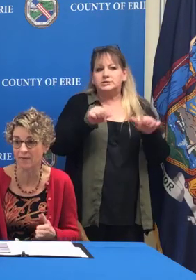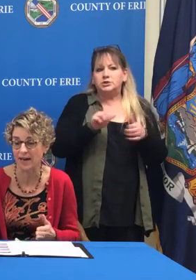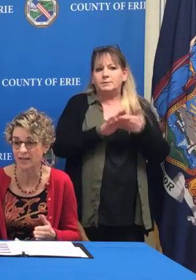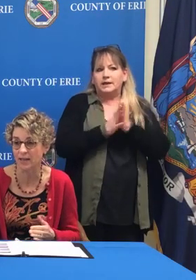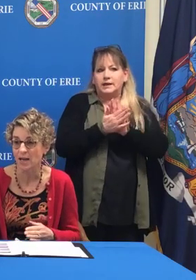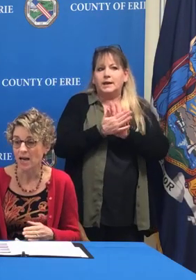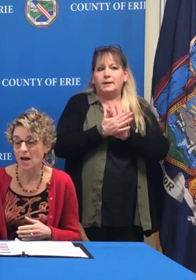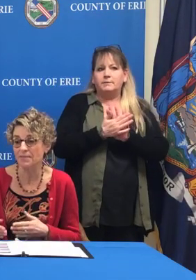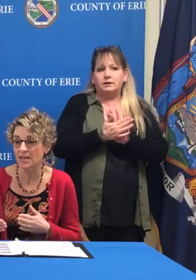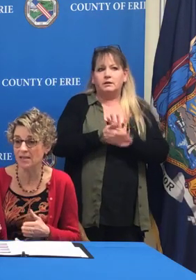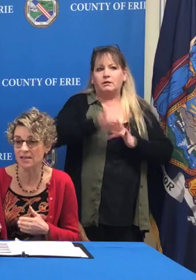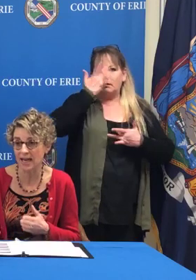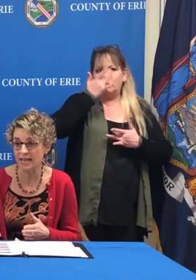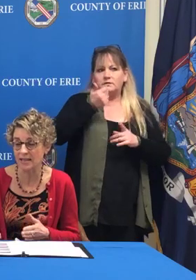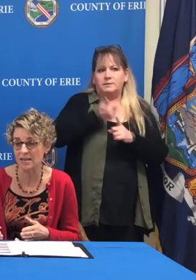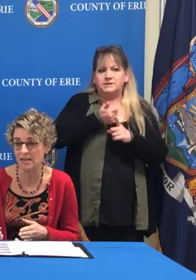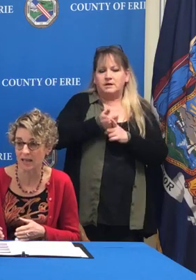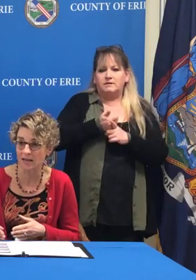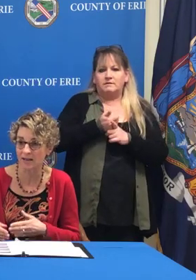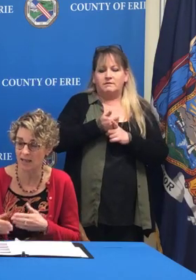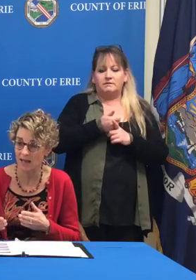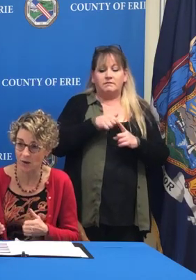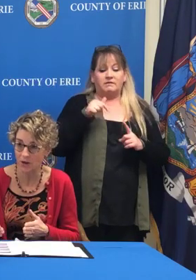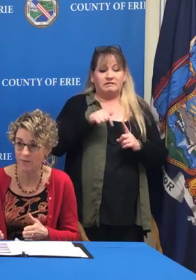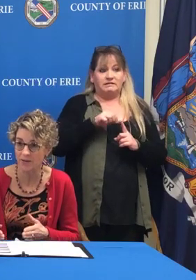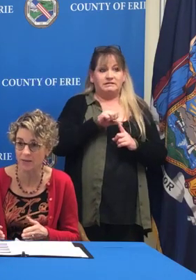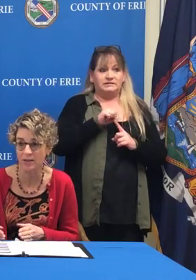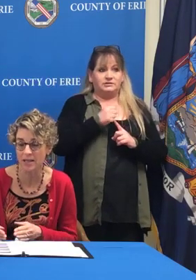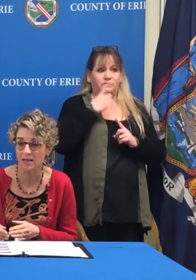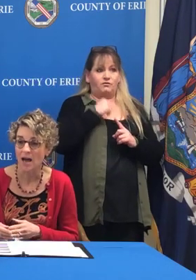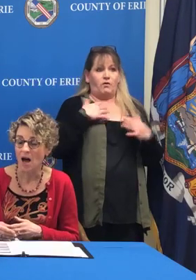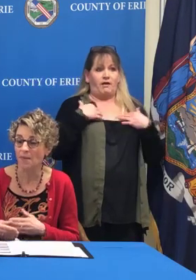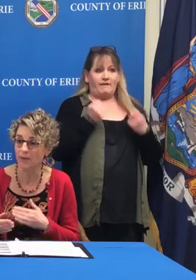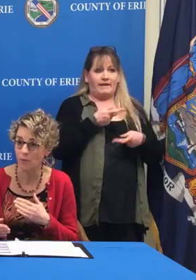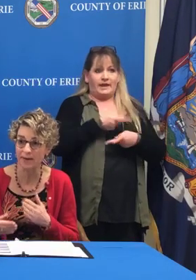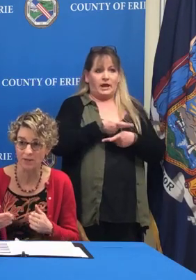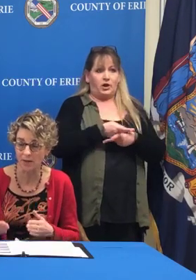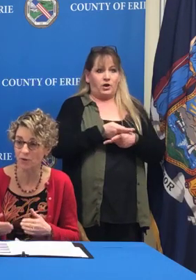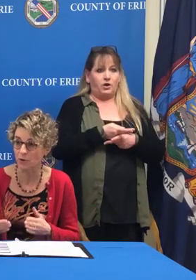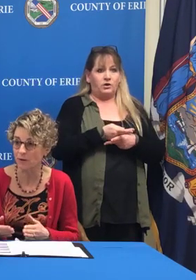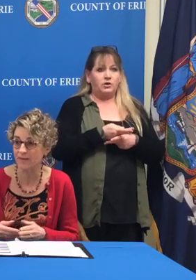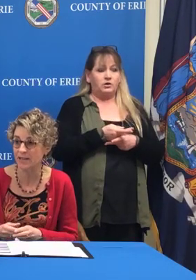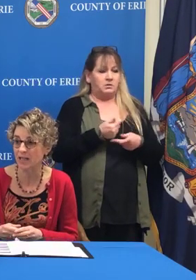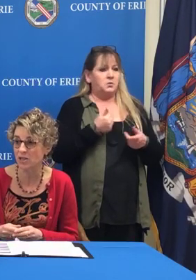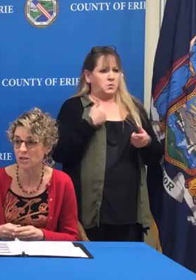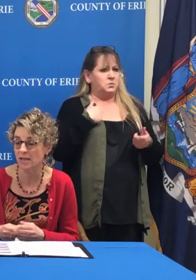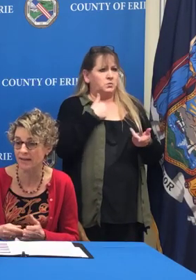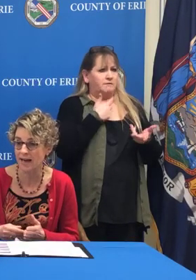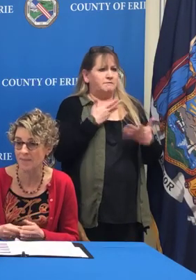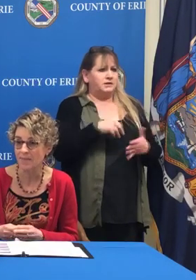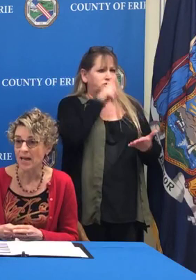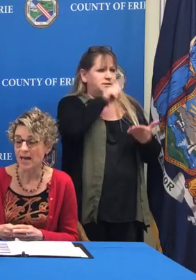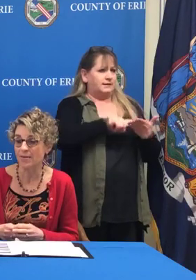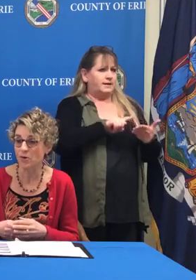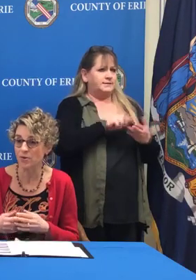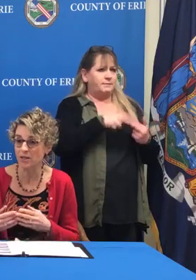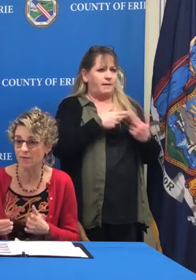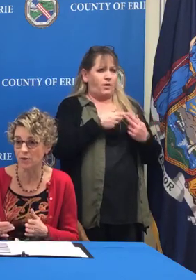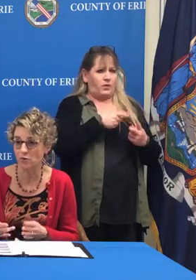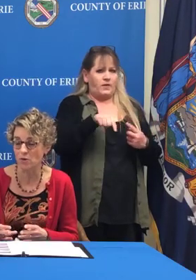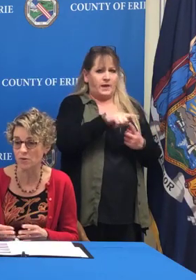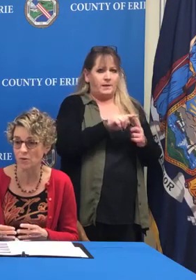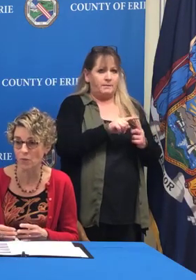becoming infected. These cases in the healthcare facilities, we've done thorough investigations on them, and